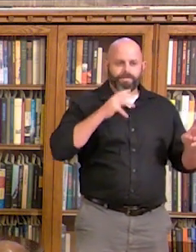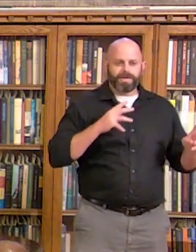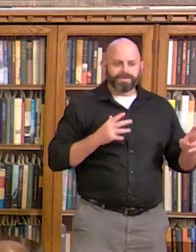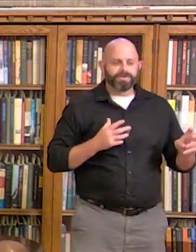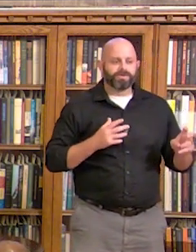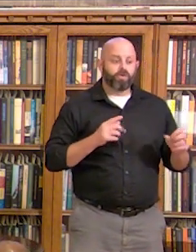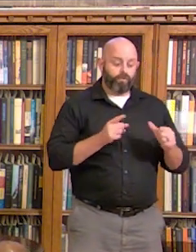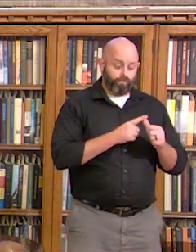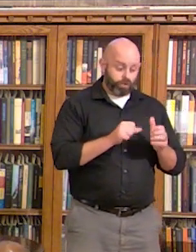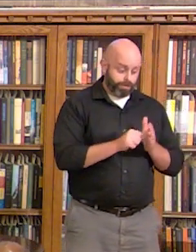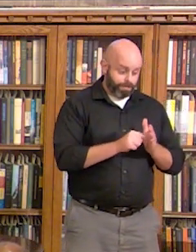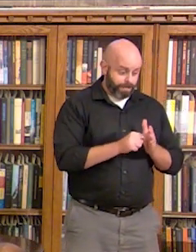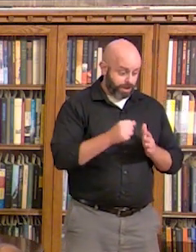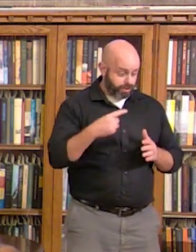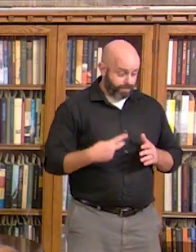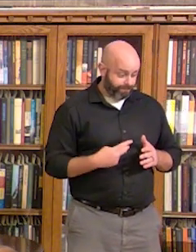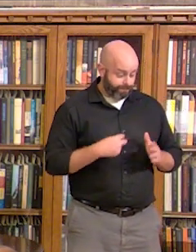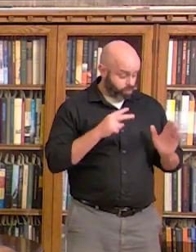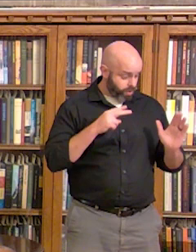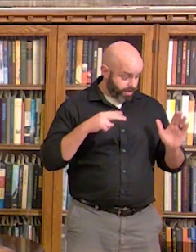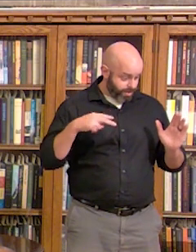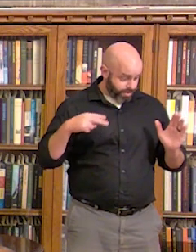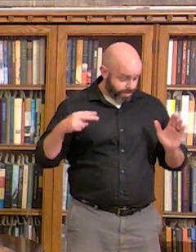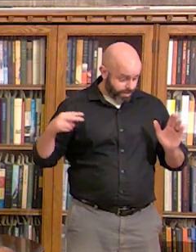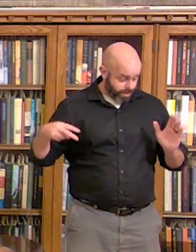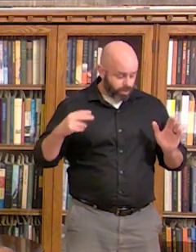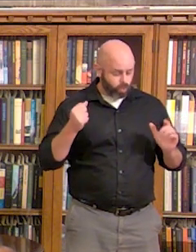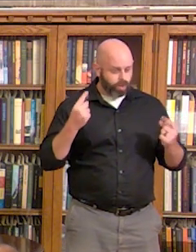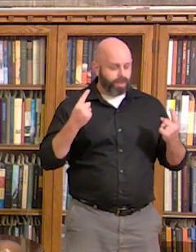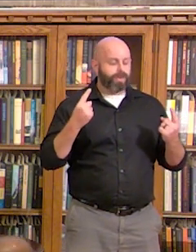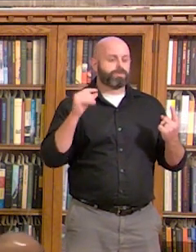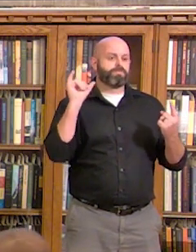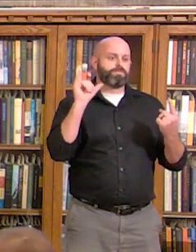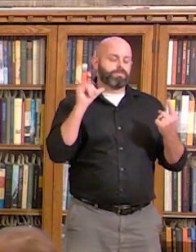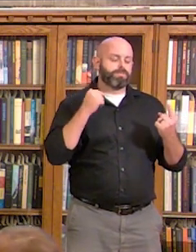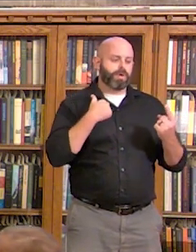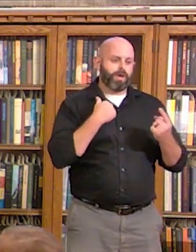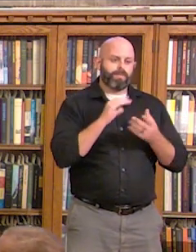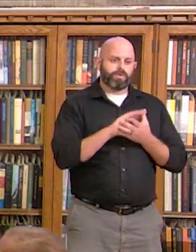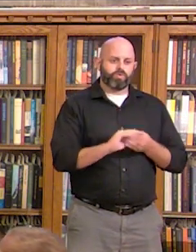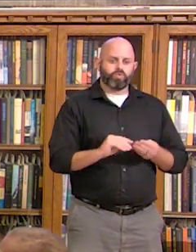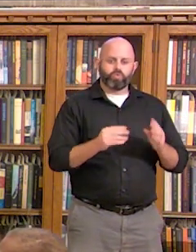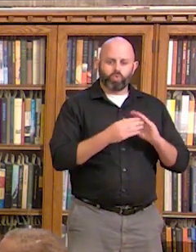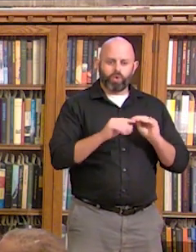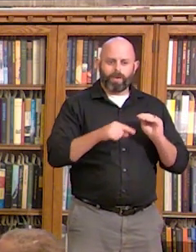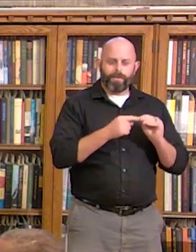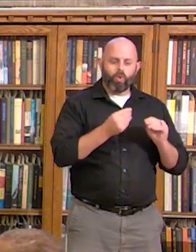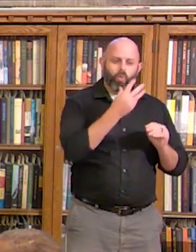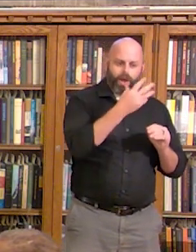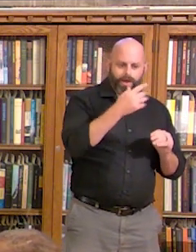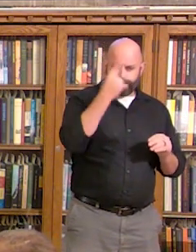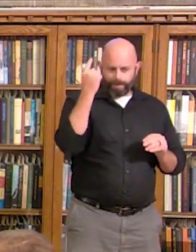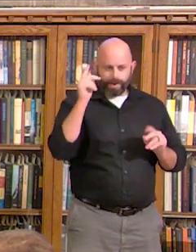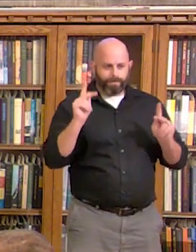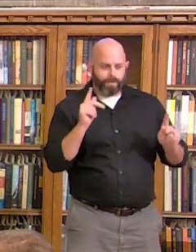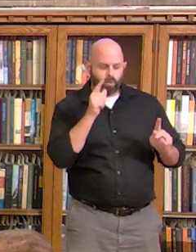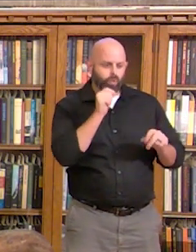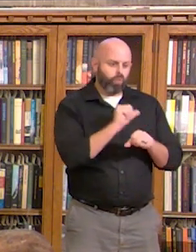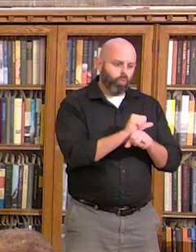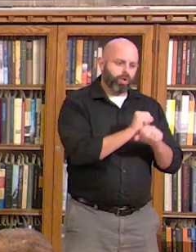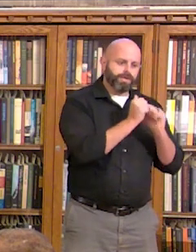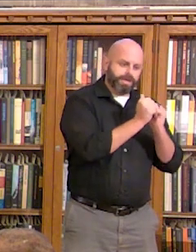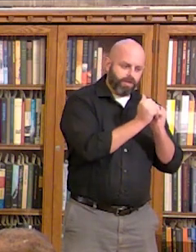read just the first page and a half you realize that I'm going to tell you a story about white and black people who work together for